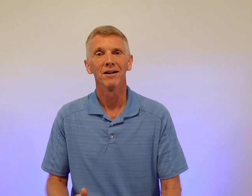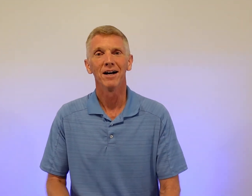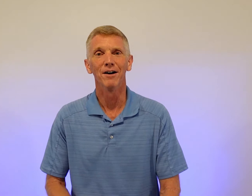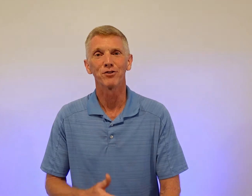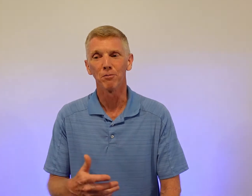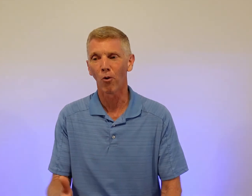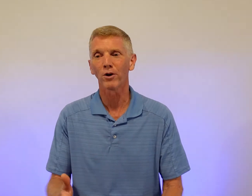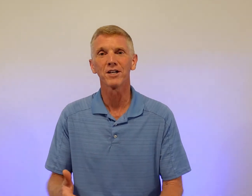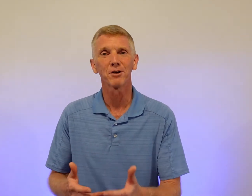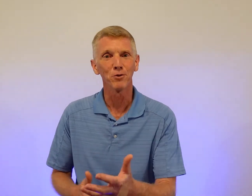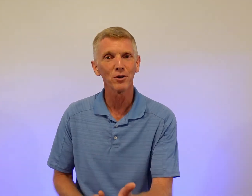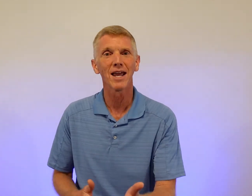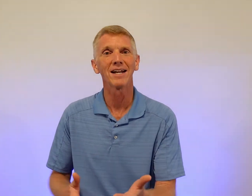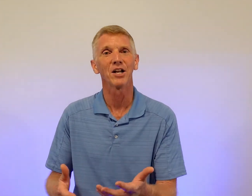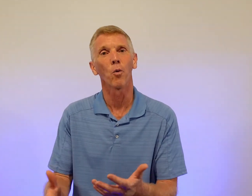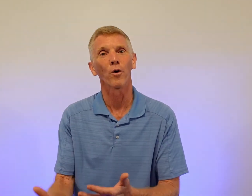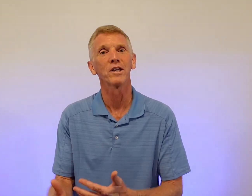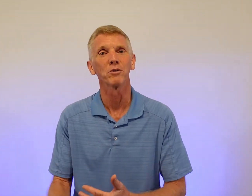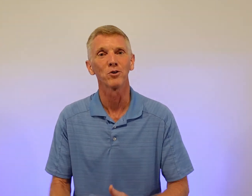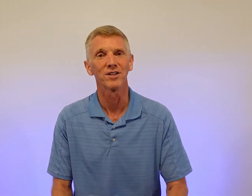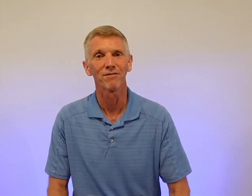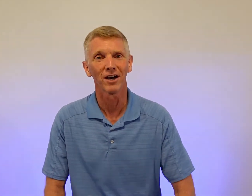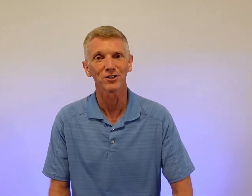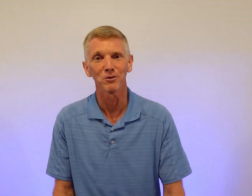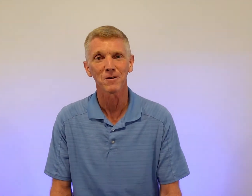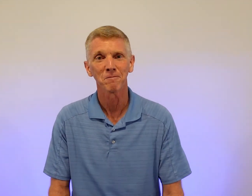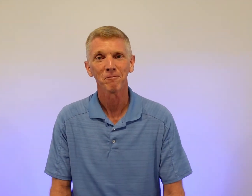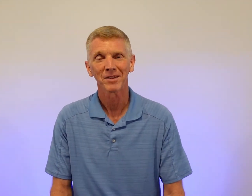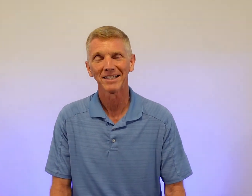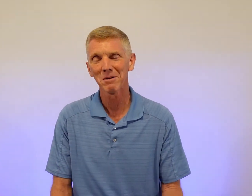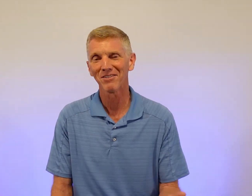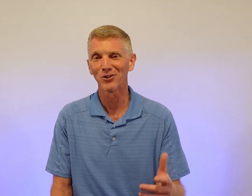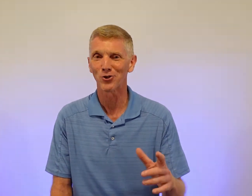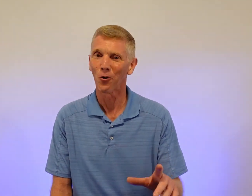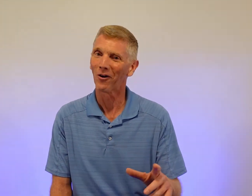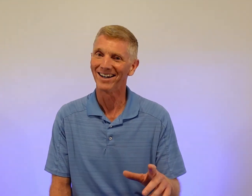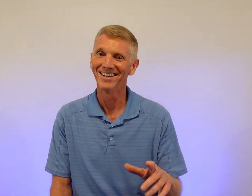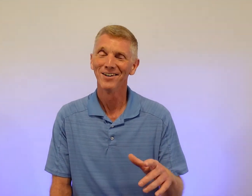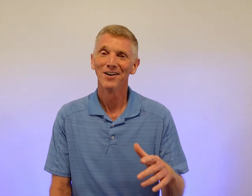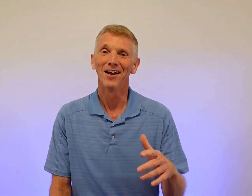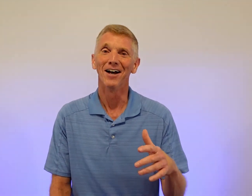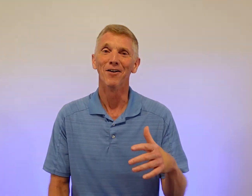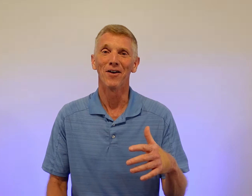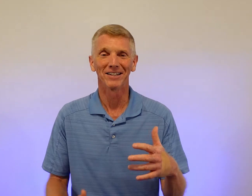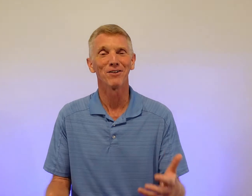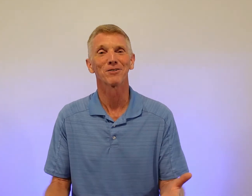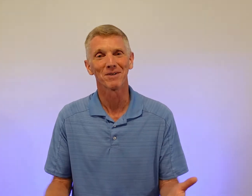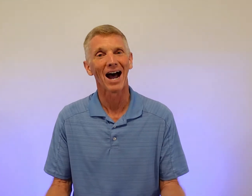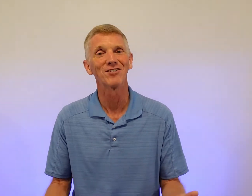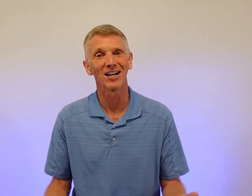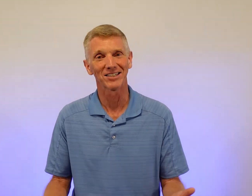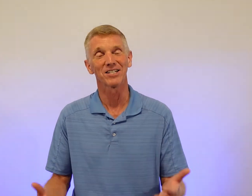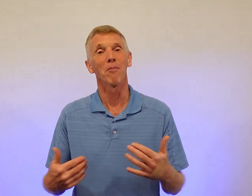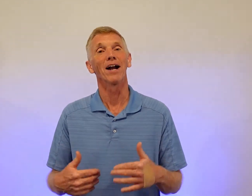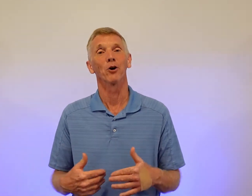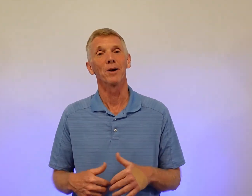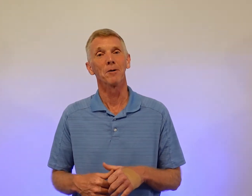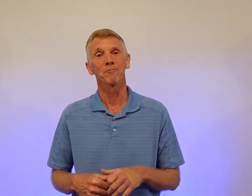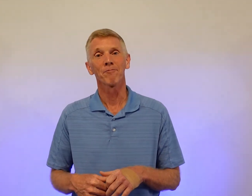of supporting, communicating, and working with those deaf customers. Let me give you a little story that'll give you some context, at least in my growing up.